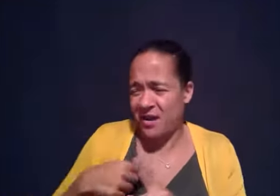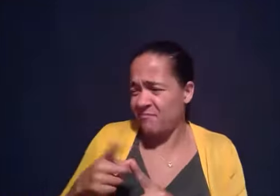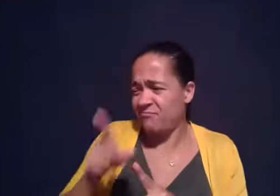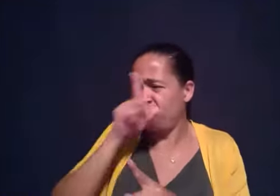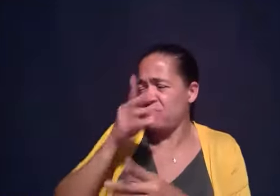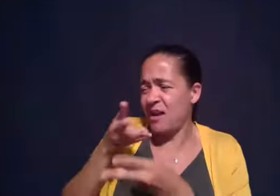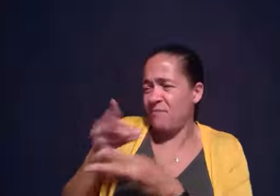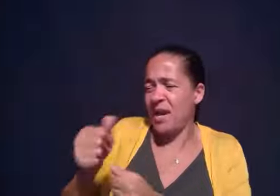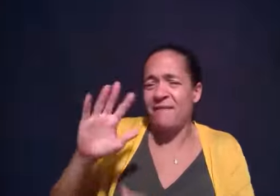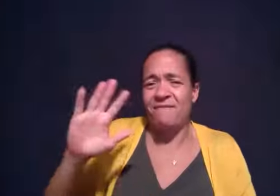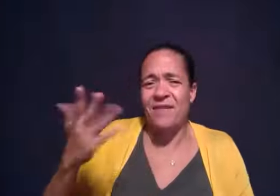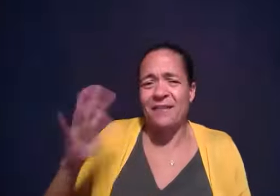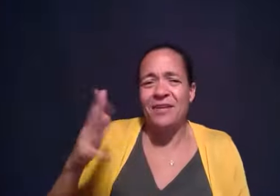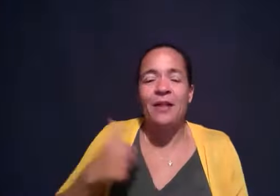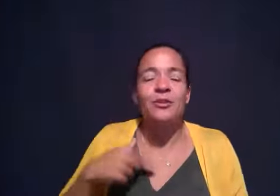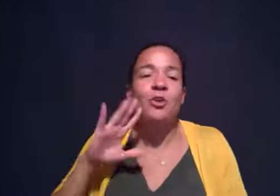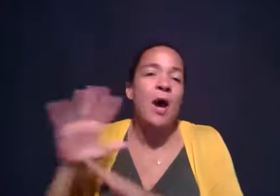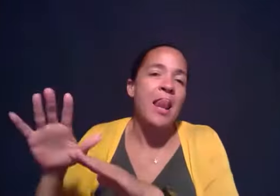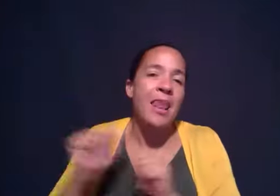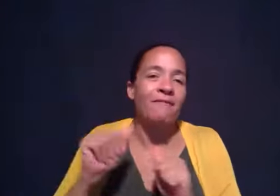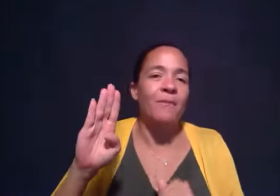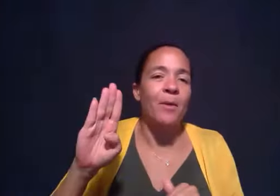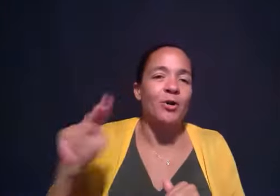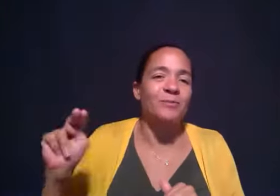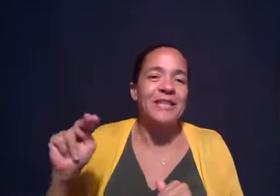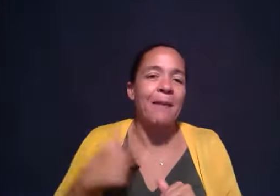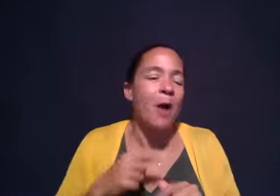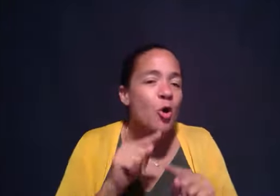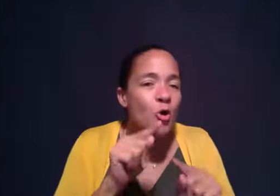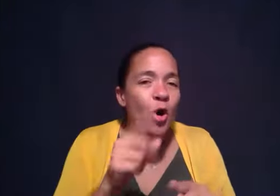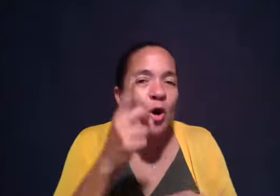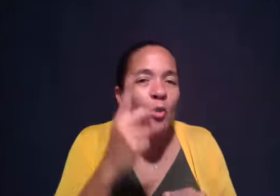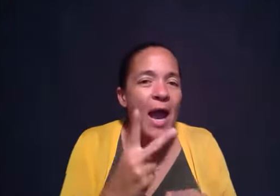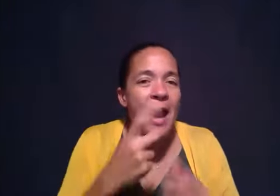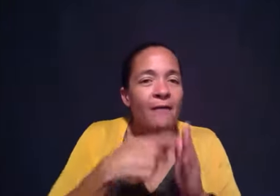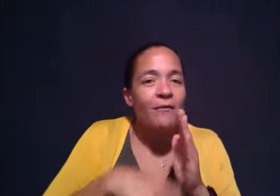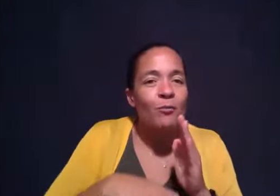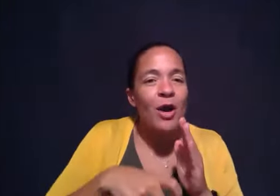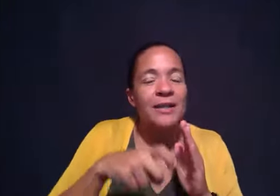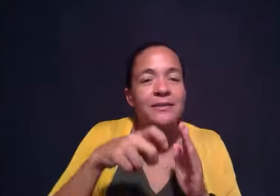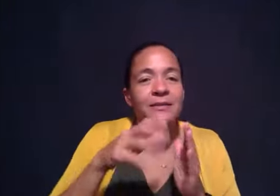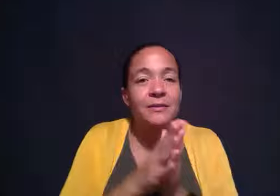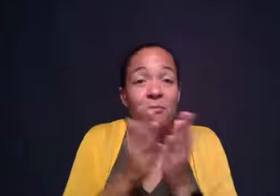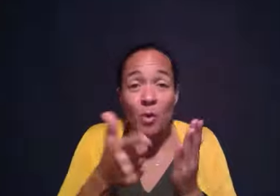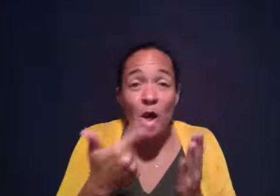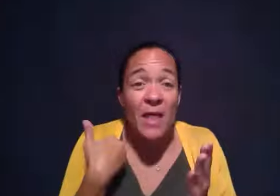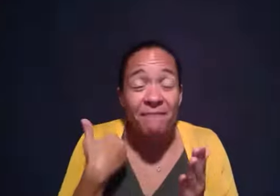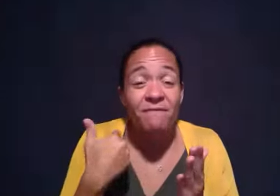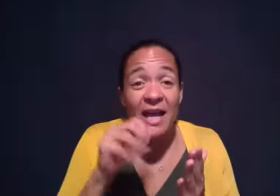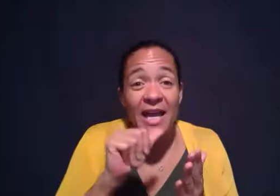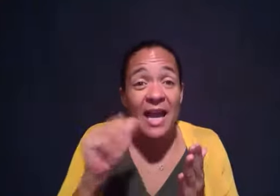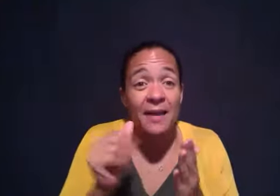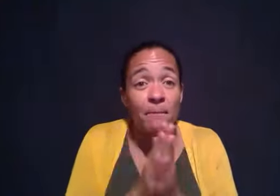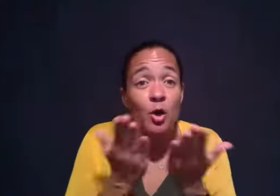I left that place and I went to the half price books, and they've got AA books there. But the problem with the ones at the half price books